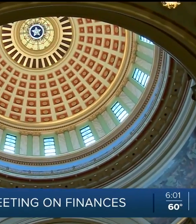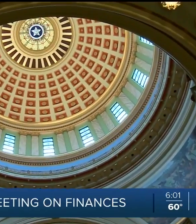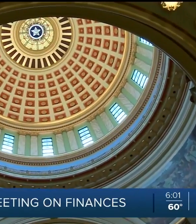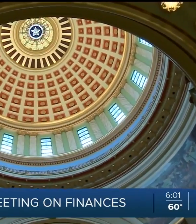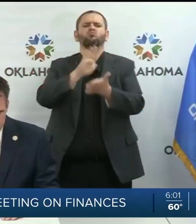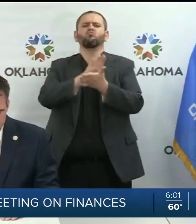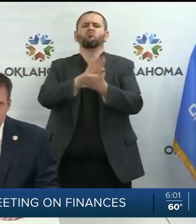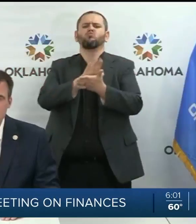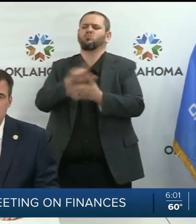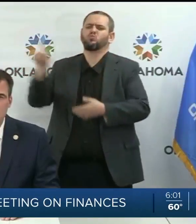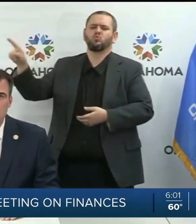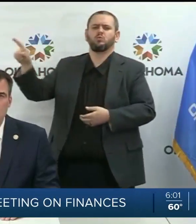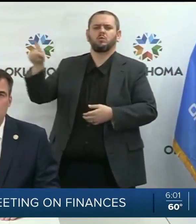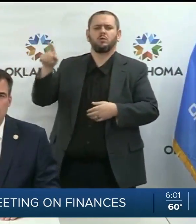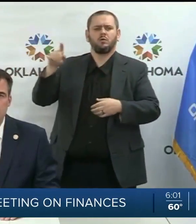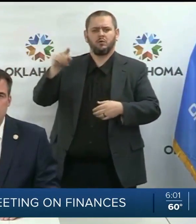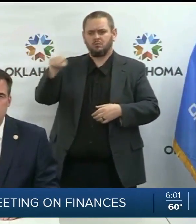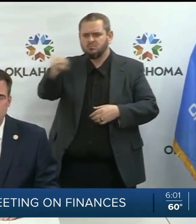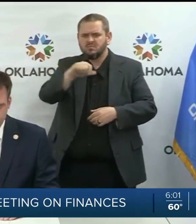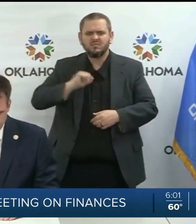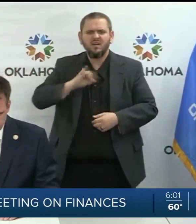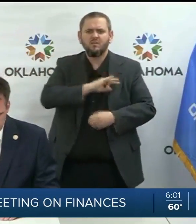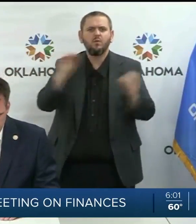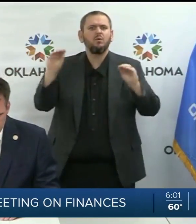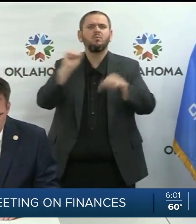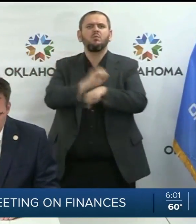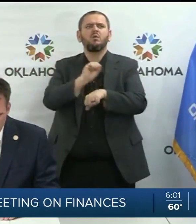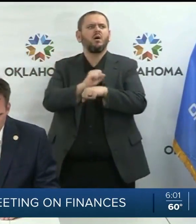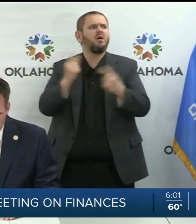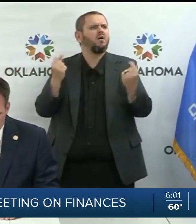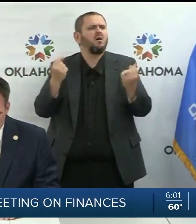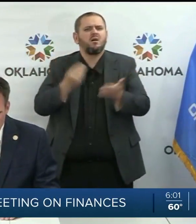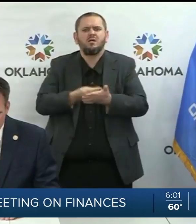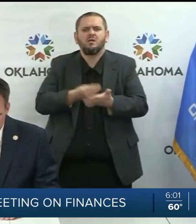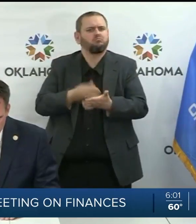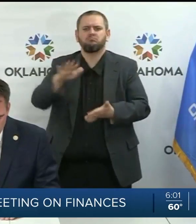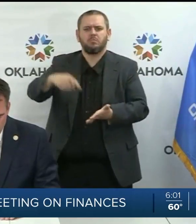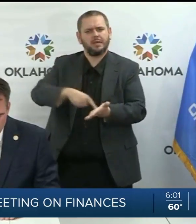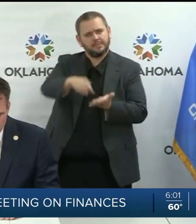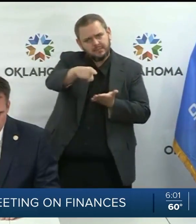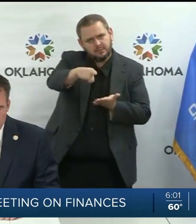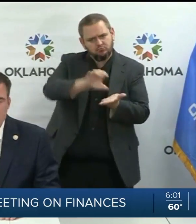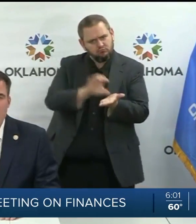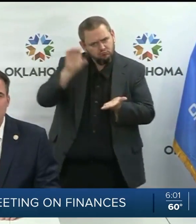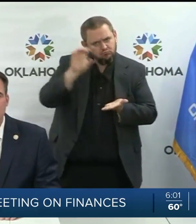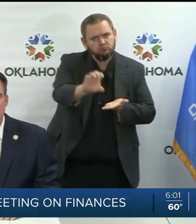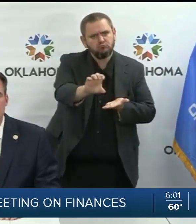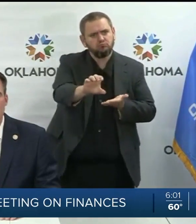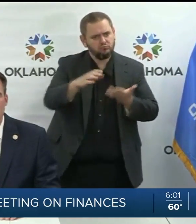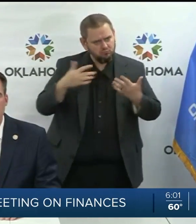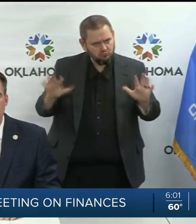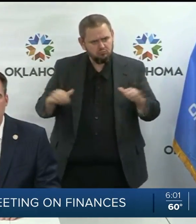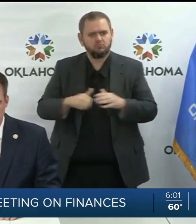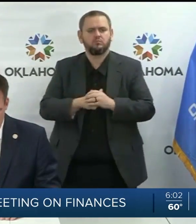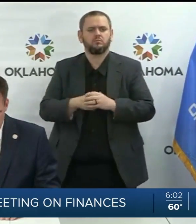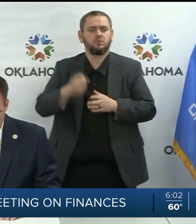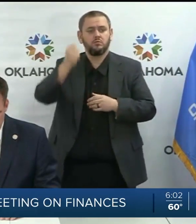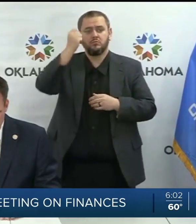$806 million, with $302 million of that constitutionally available to supplement fiscal year losses. And because